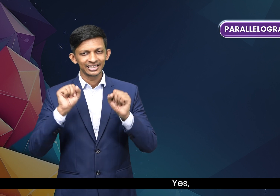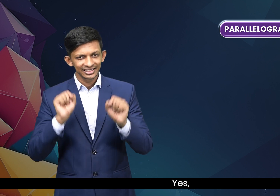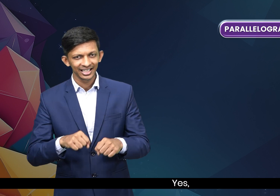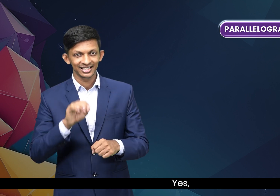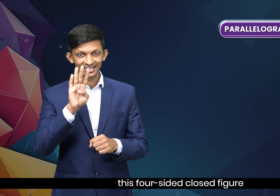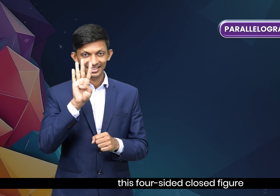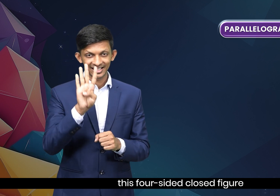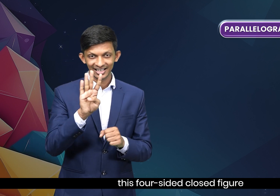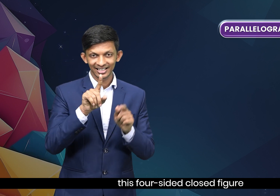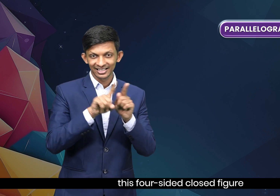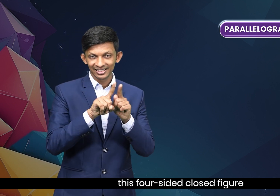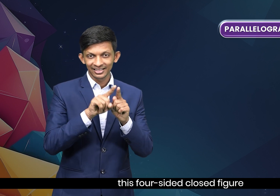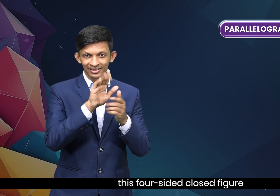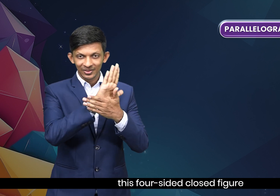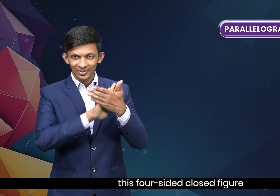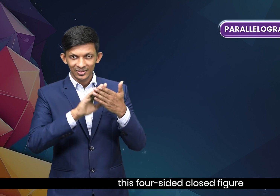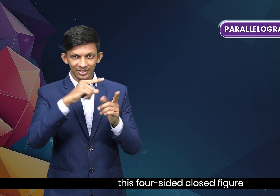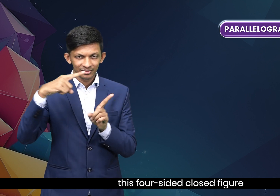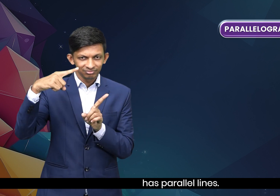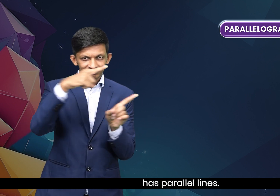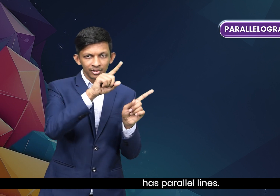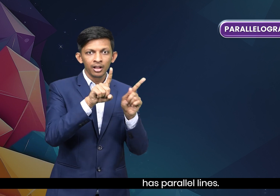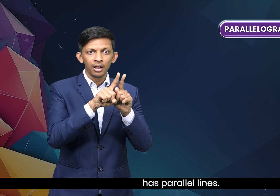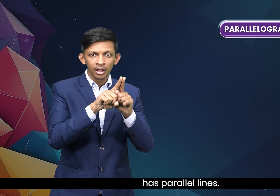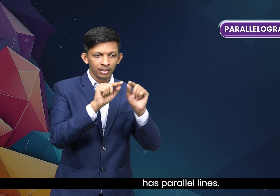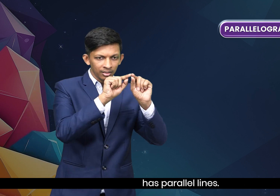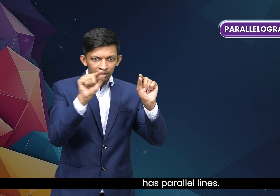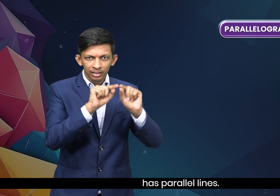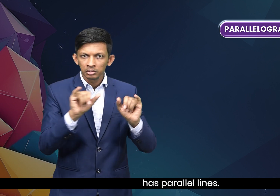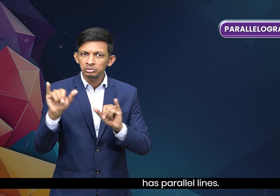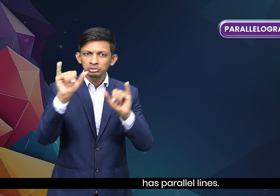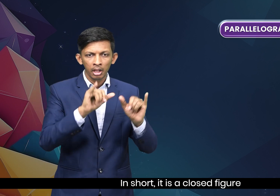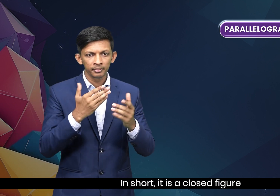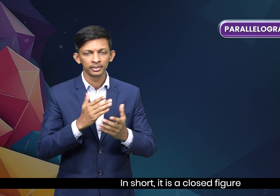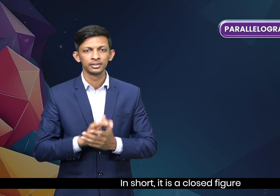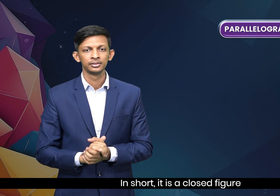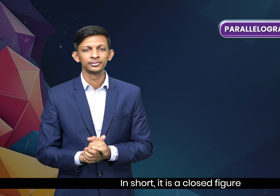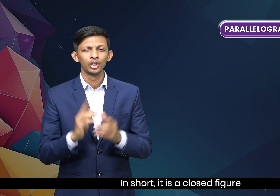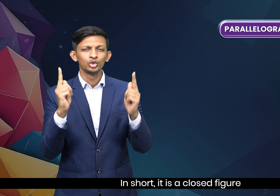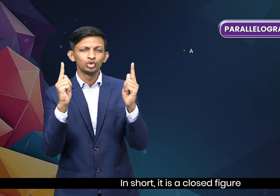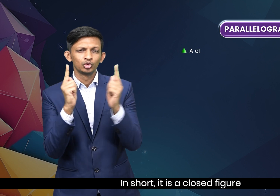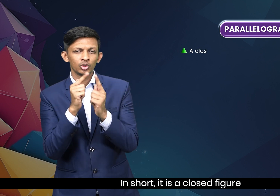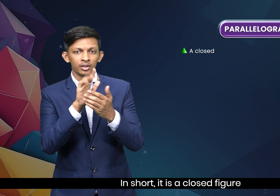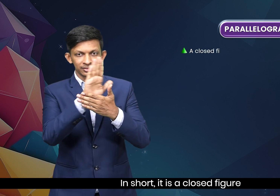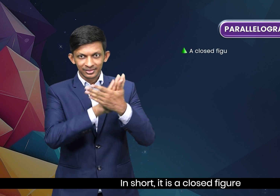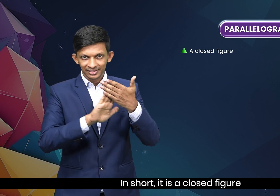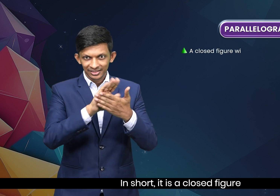Yes, this four-sided closed figure has parallel lines. In short, it is a closed figure